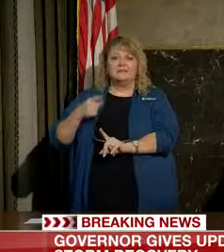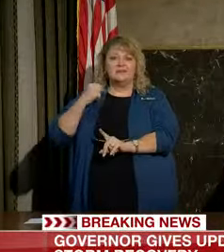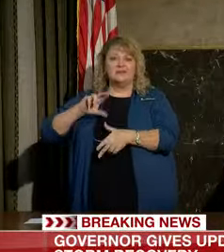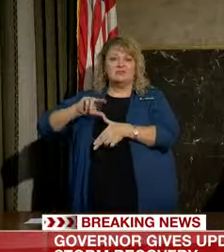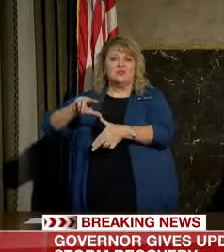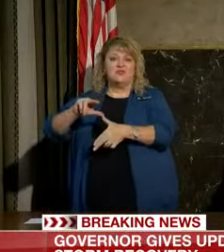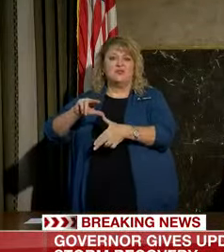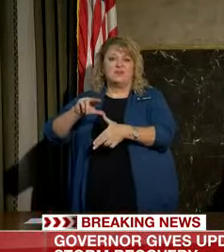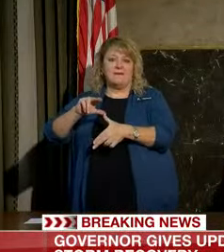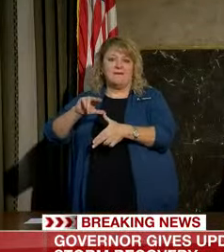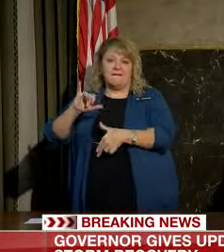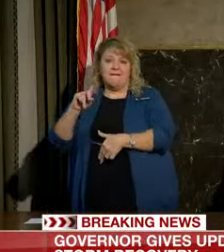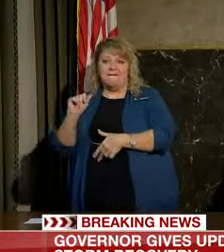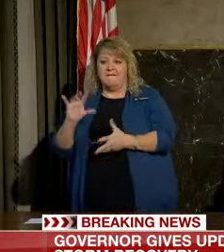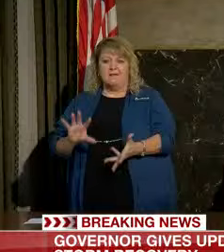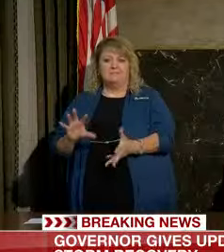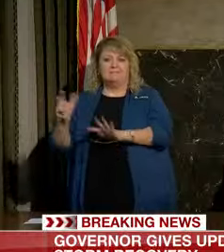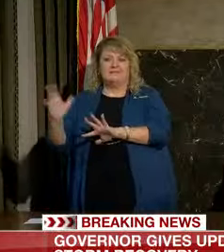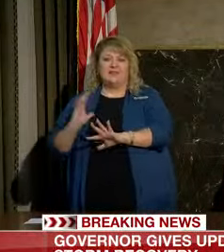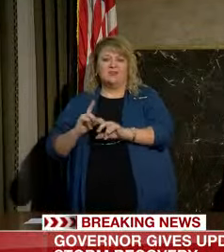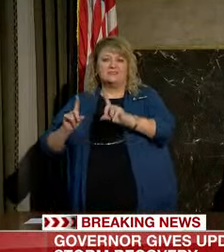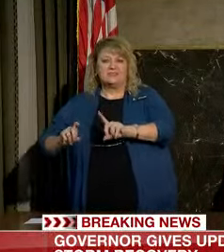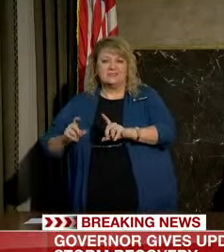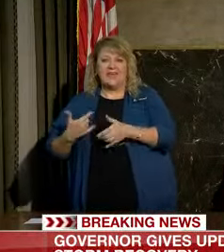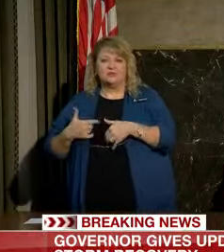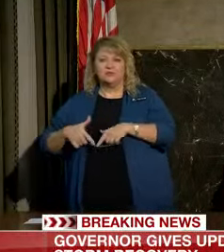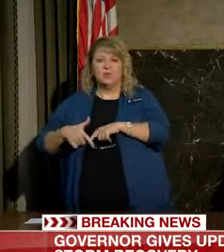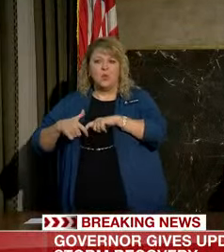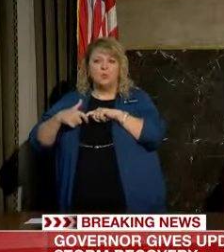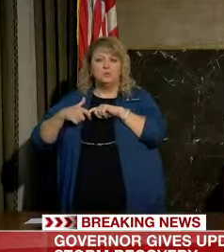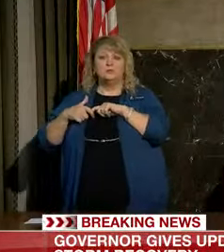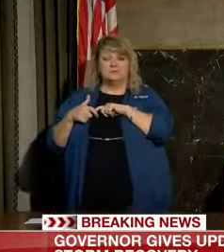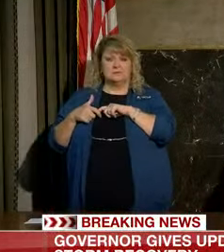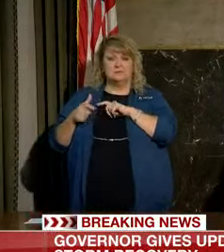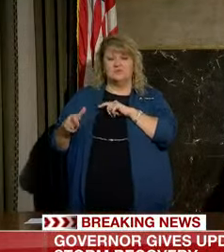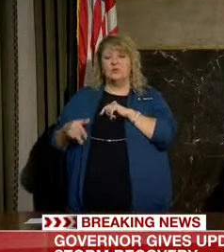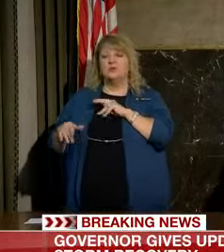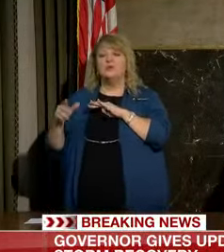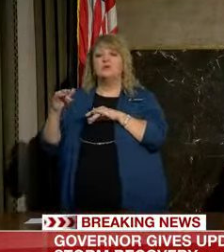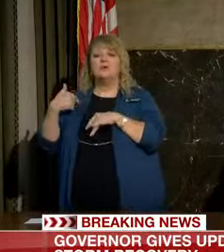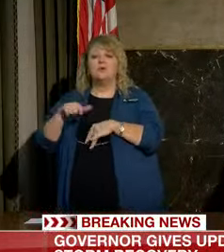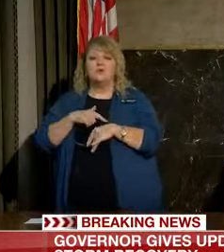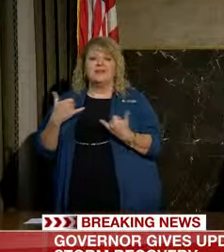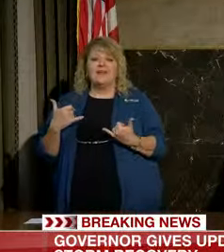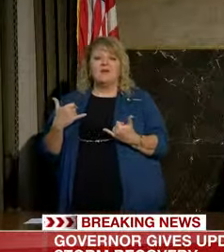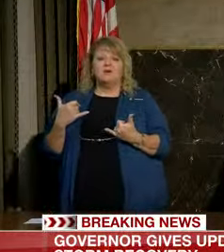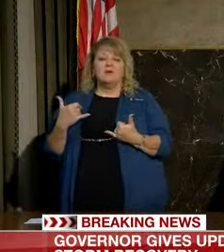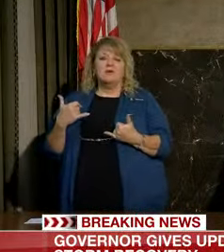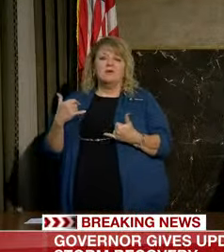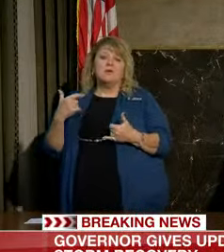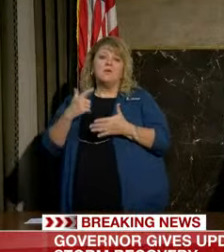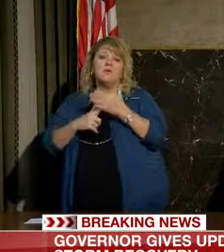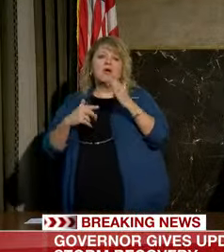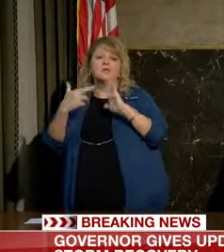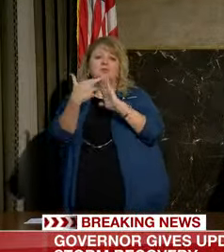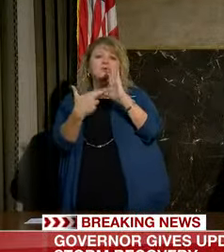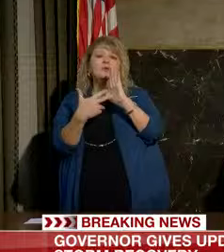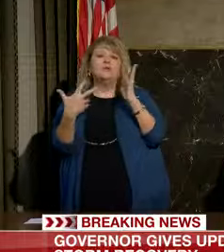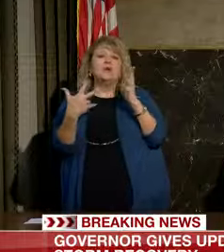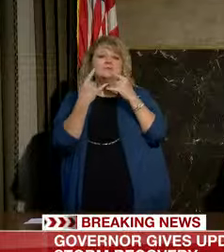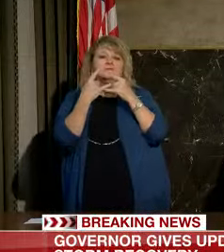those recommendations. And so I just signed an executive order extending the current mitigation measures another 28